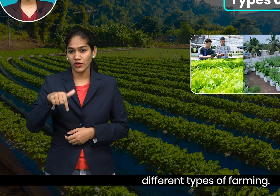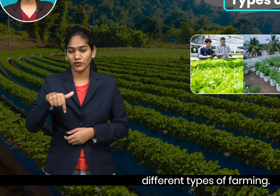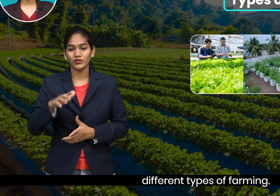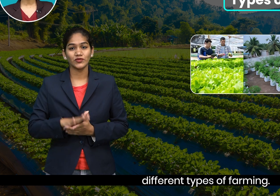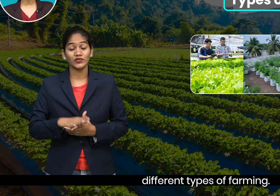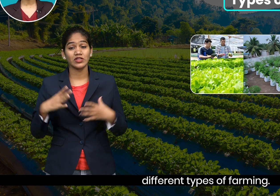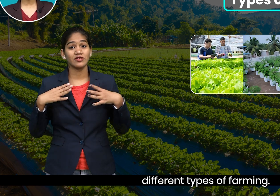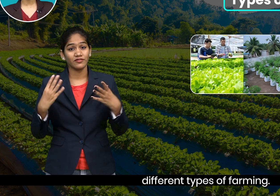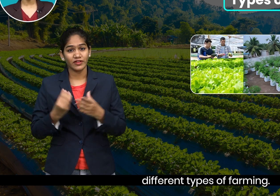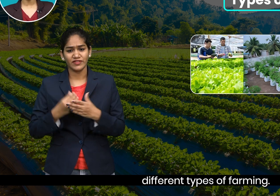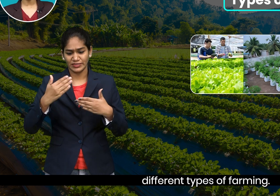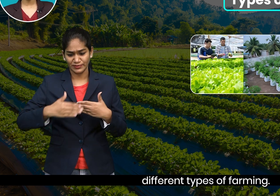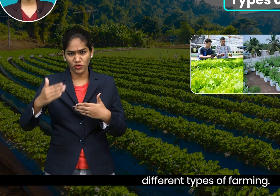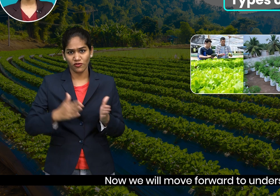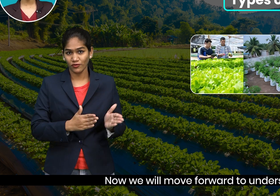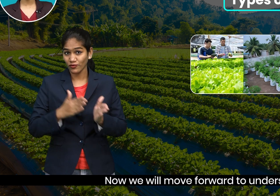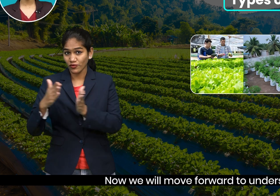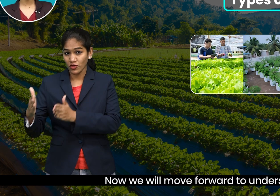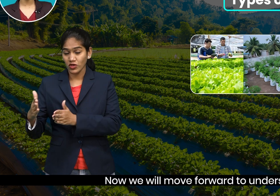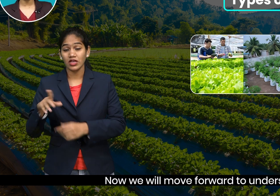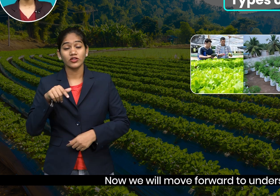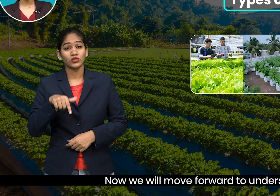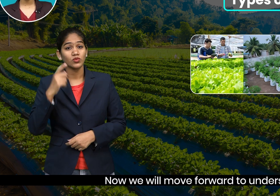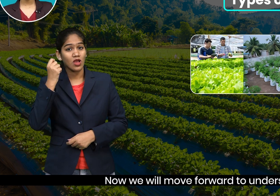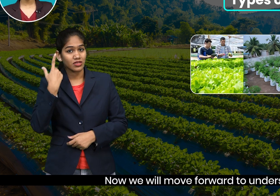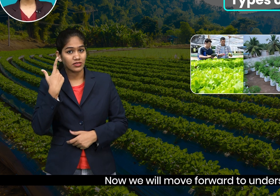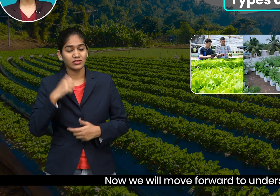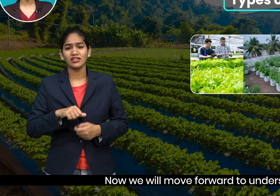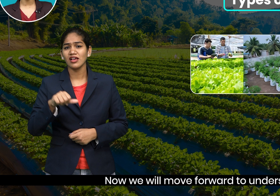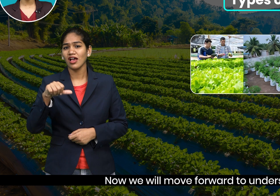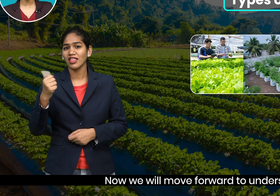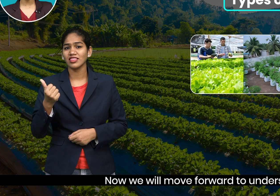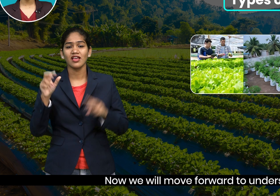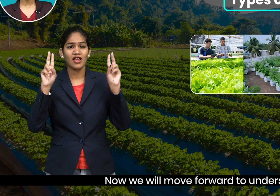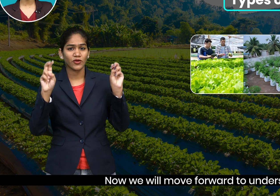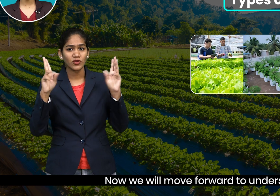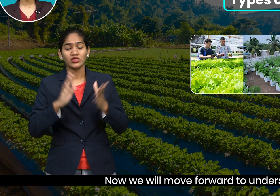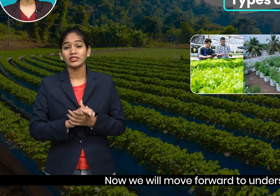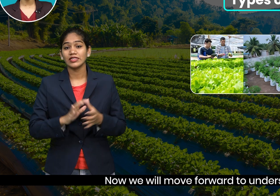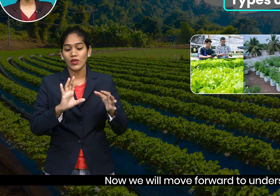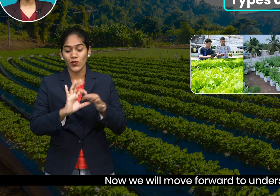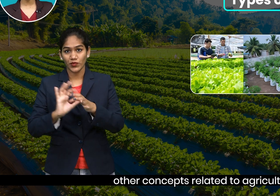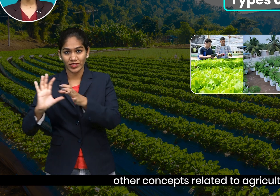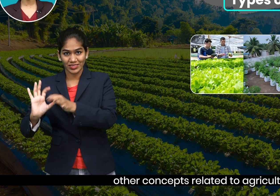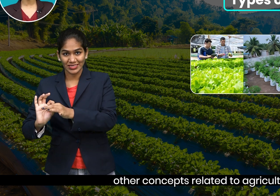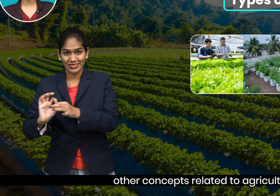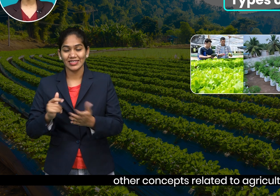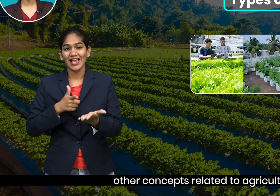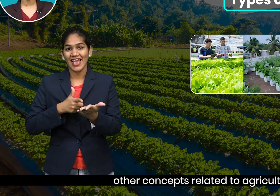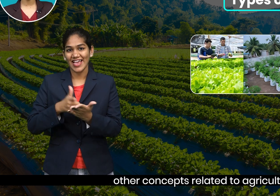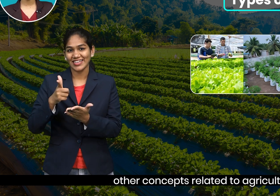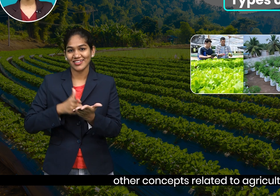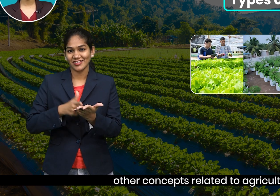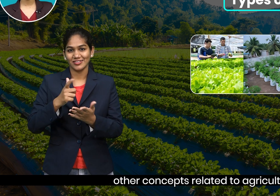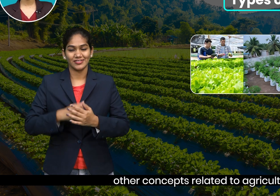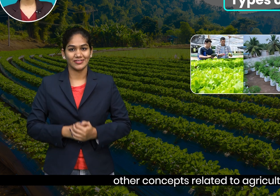Now, we will move forward to understand other concepts related to